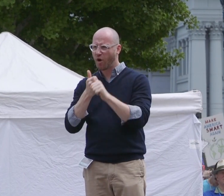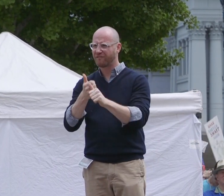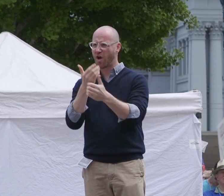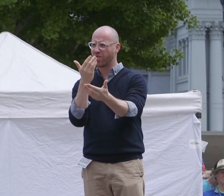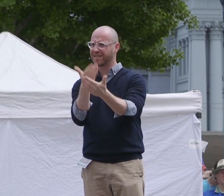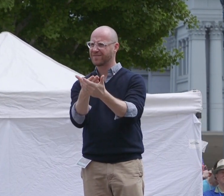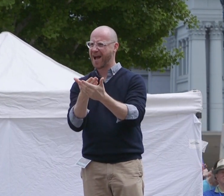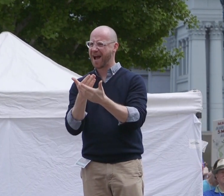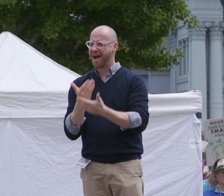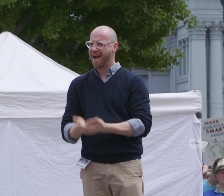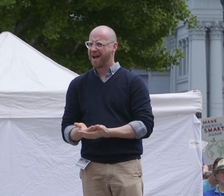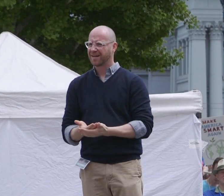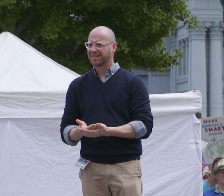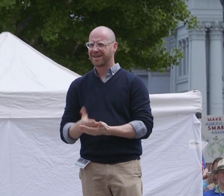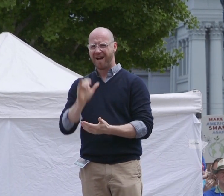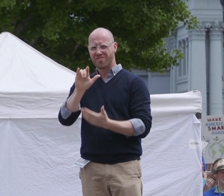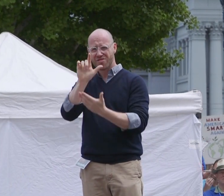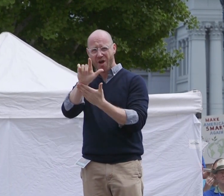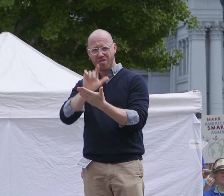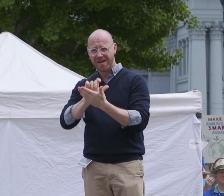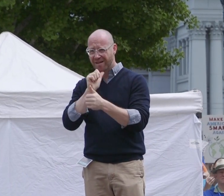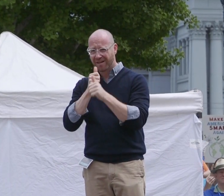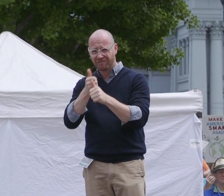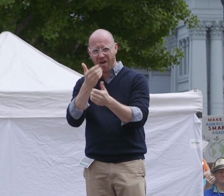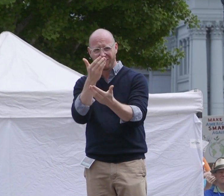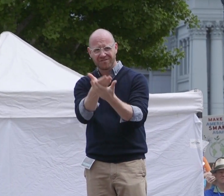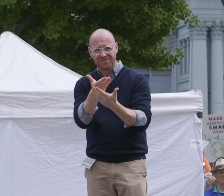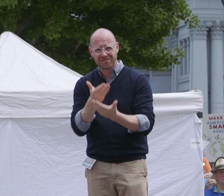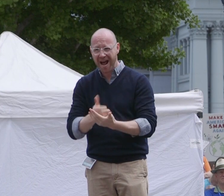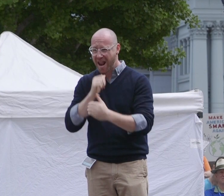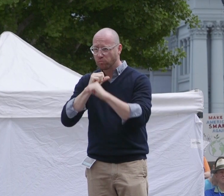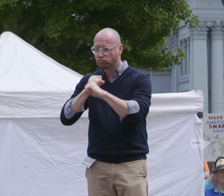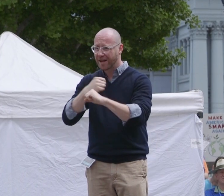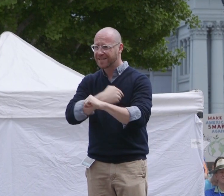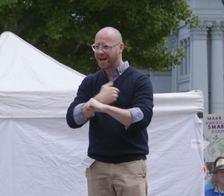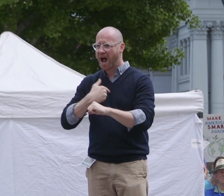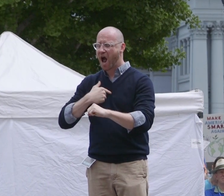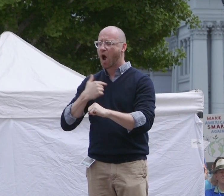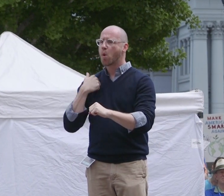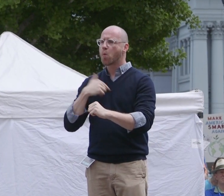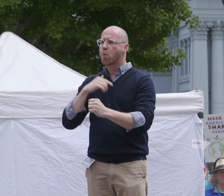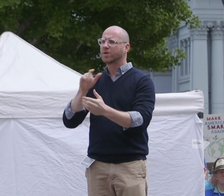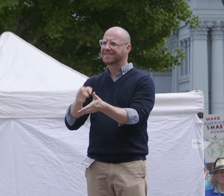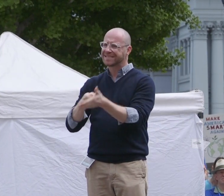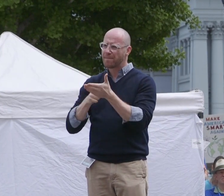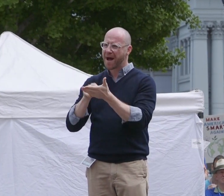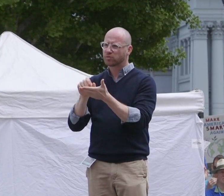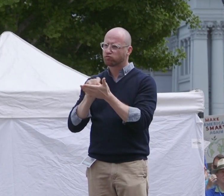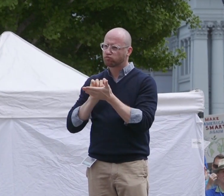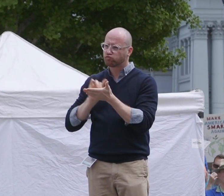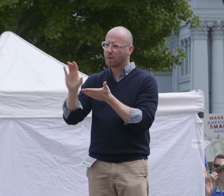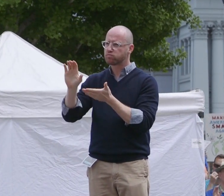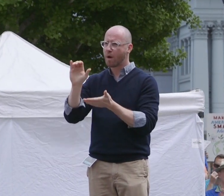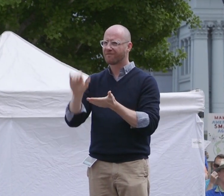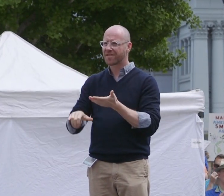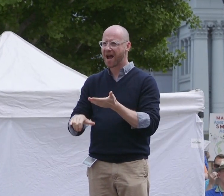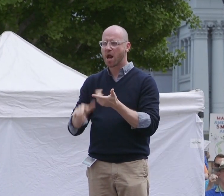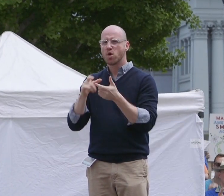We demand that our government acknowledge that global warming is happening and that we are the cause.